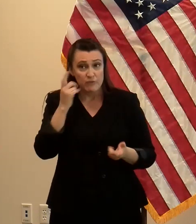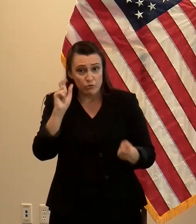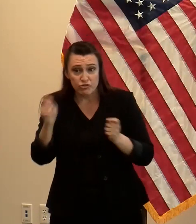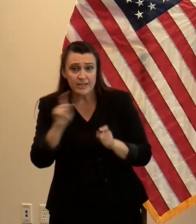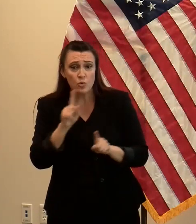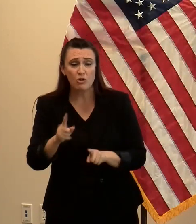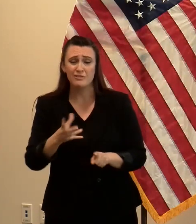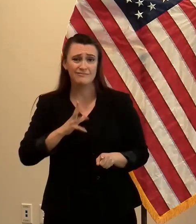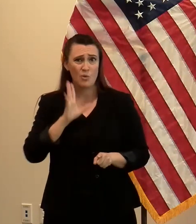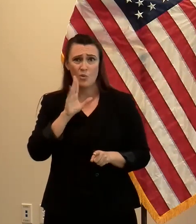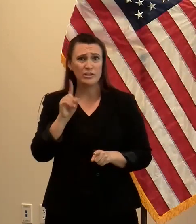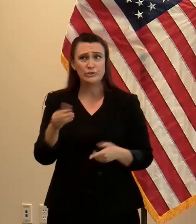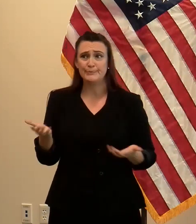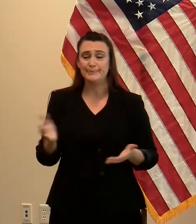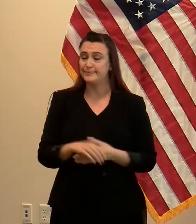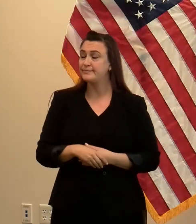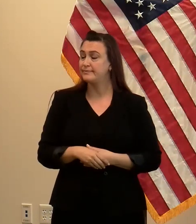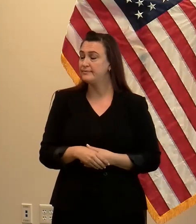changed.